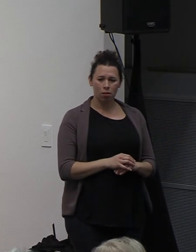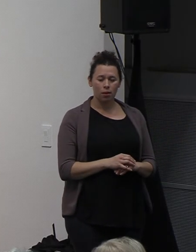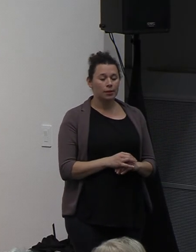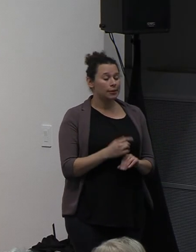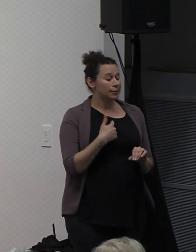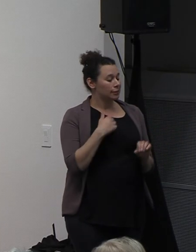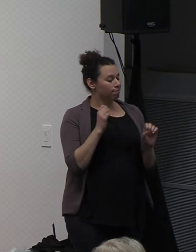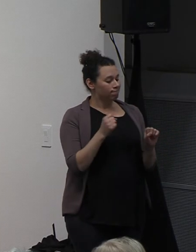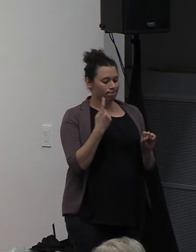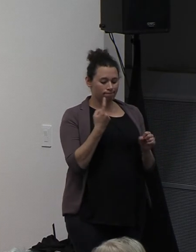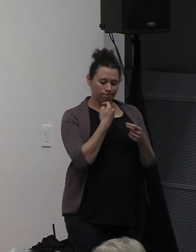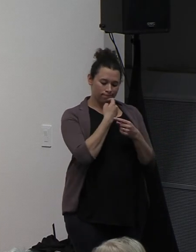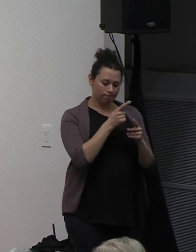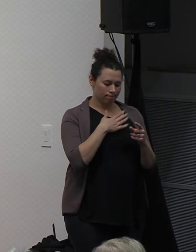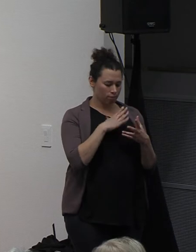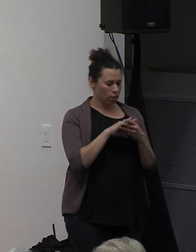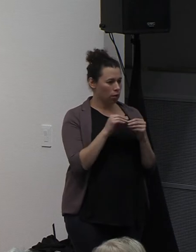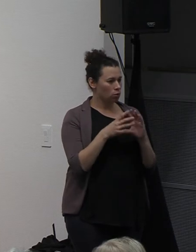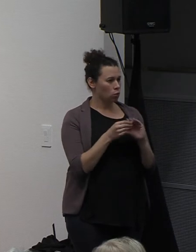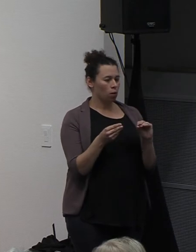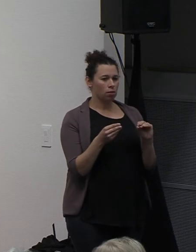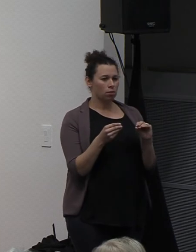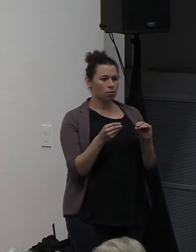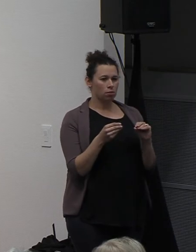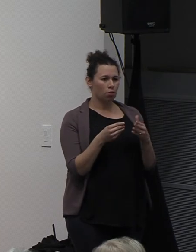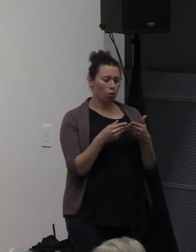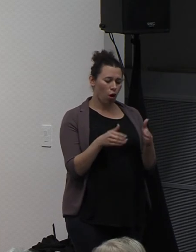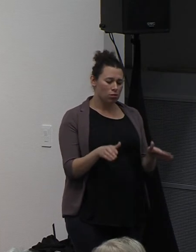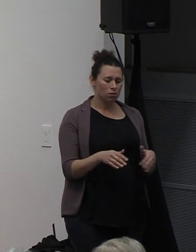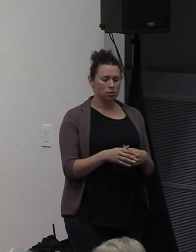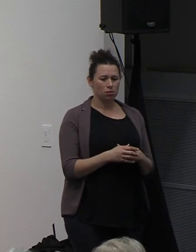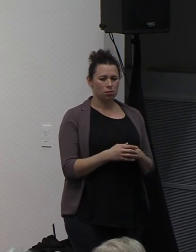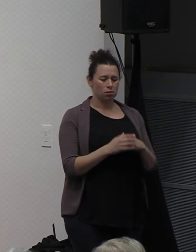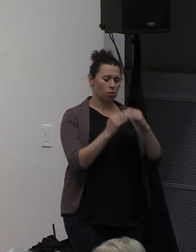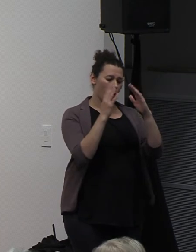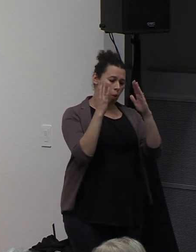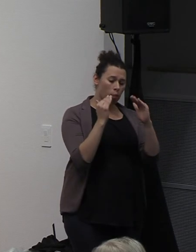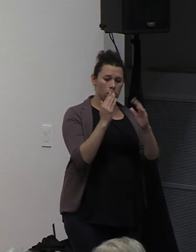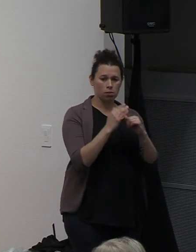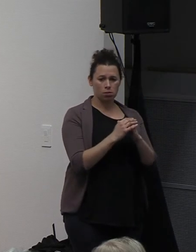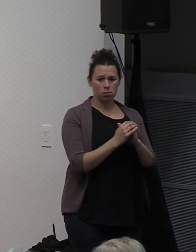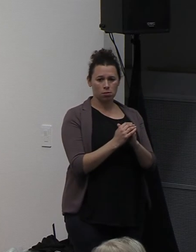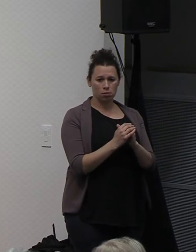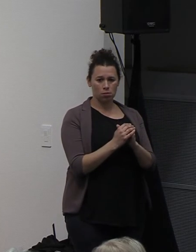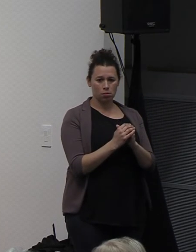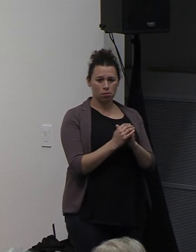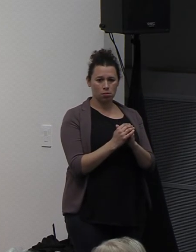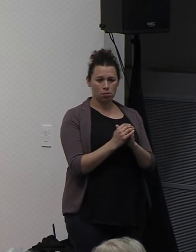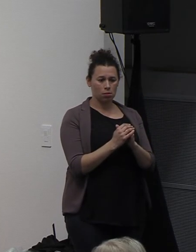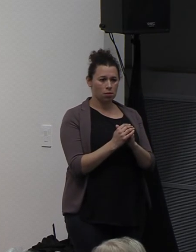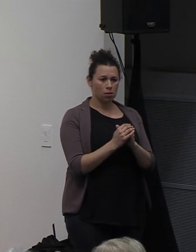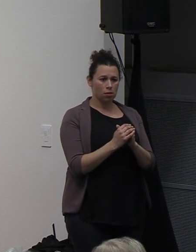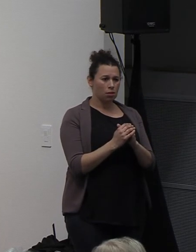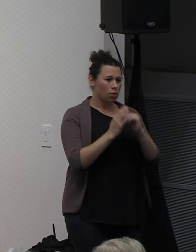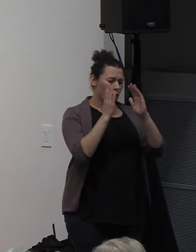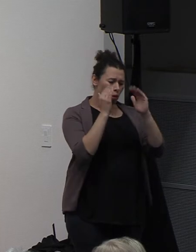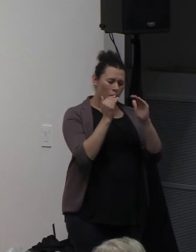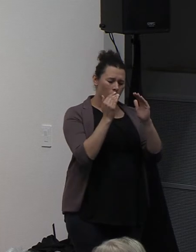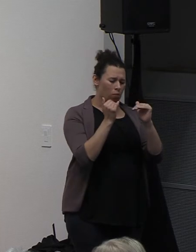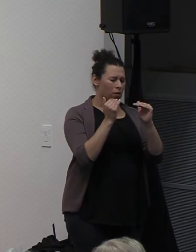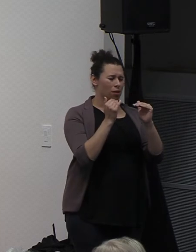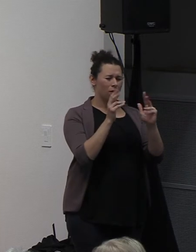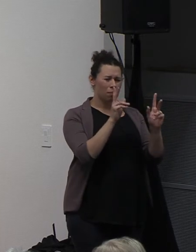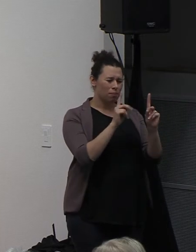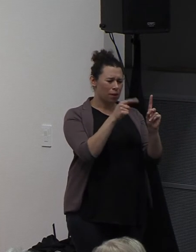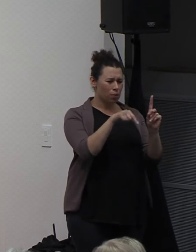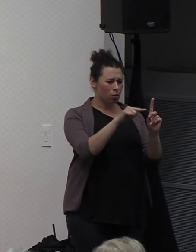hope that people listen and learn what can happen when people learn to hate. It is my hope that